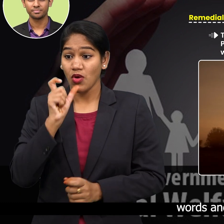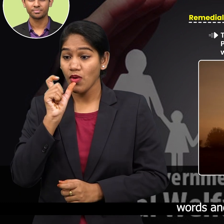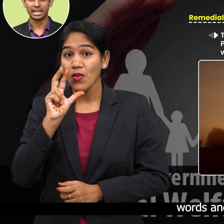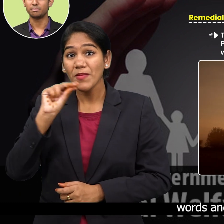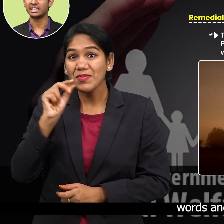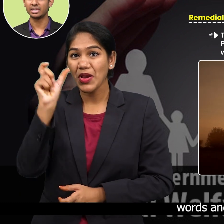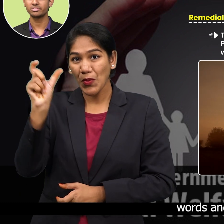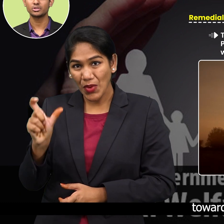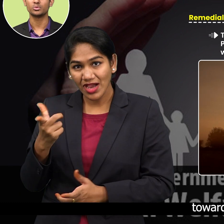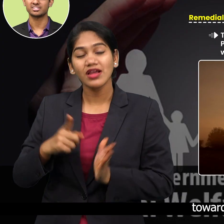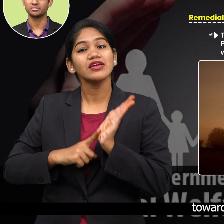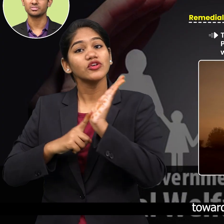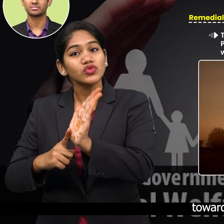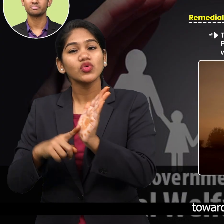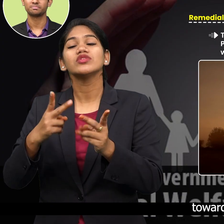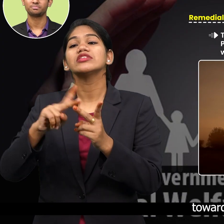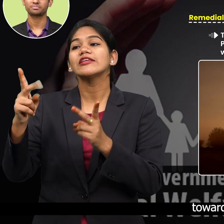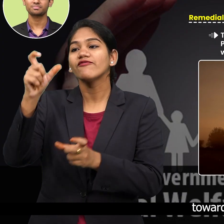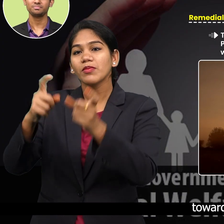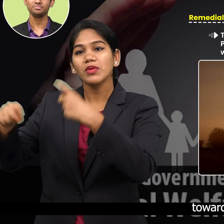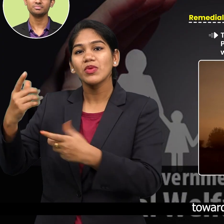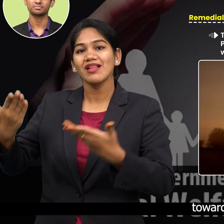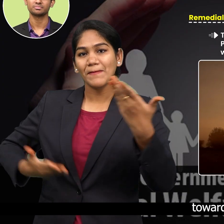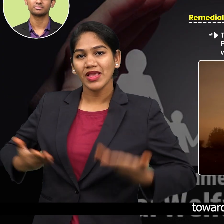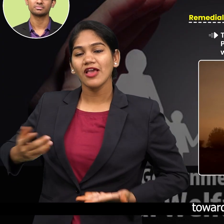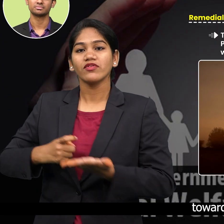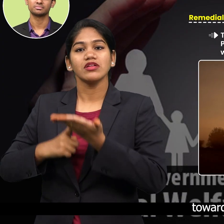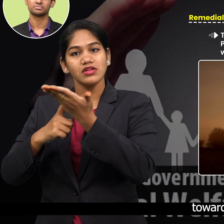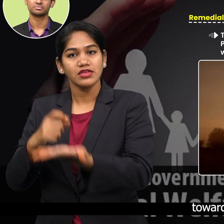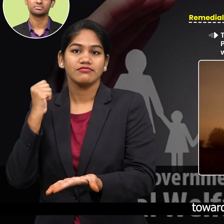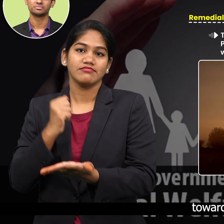words, and behavior towards others.